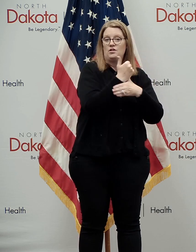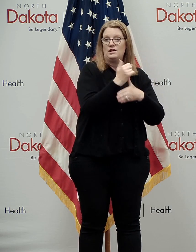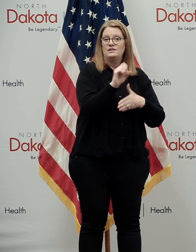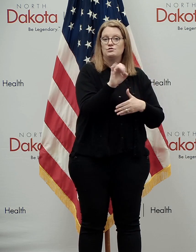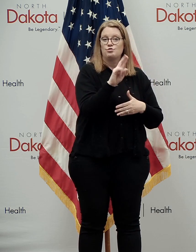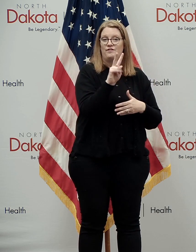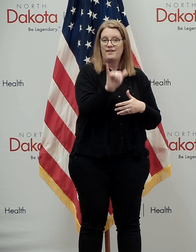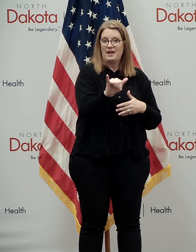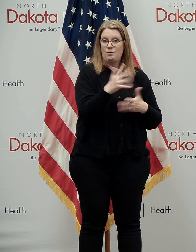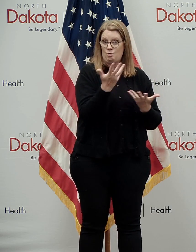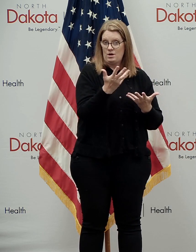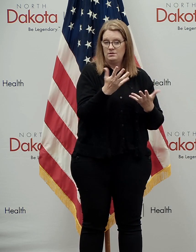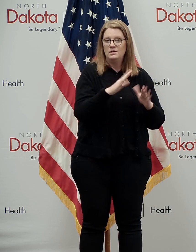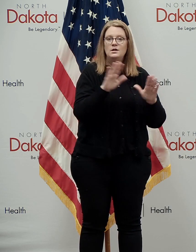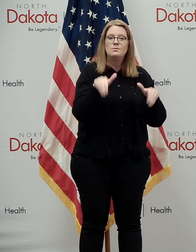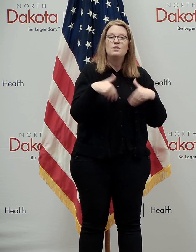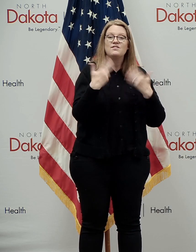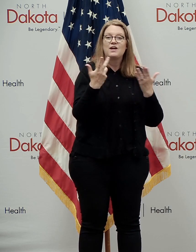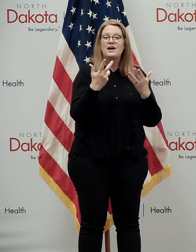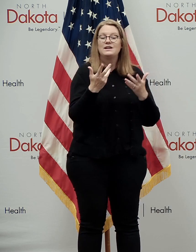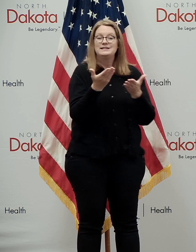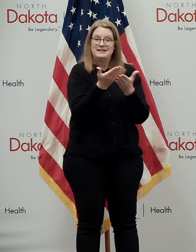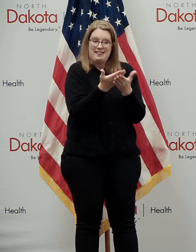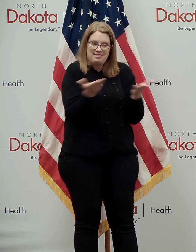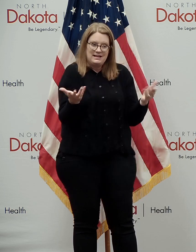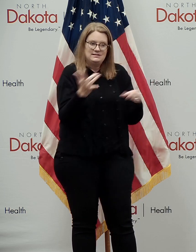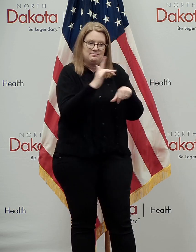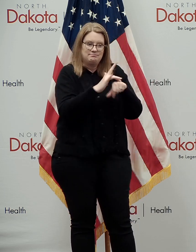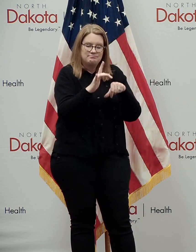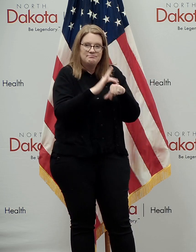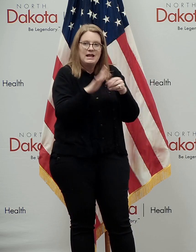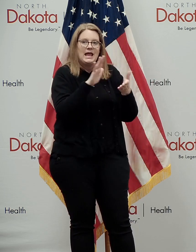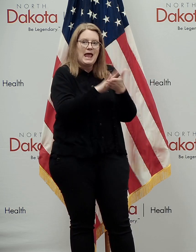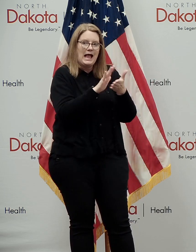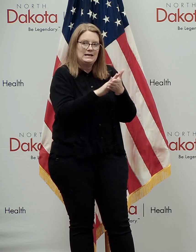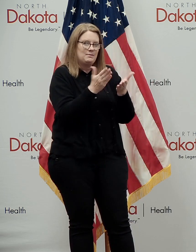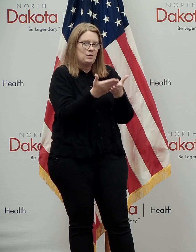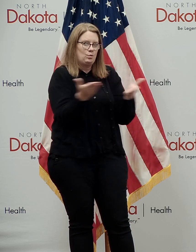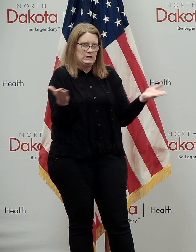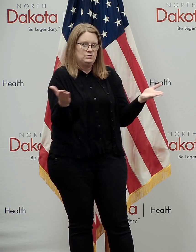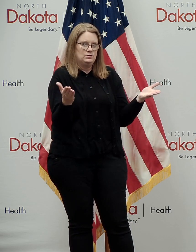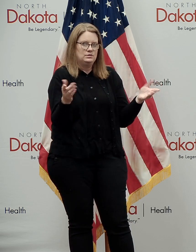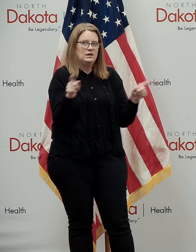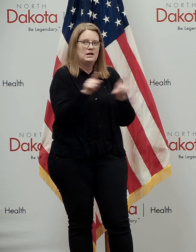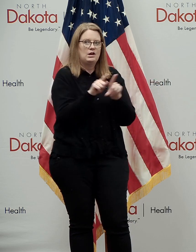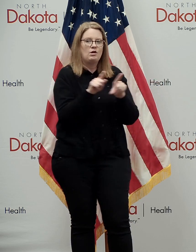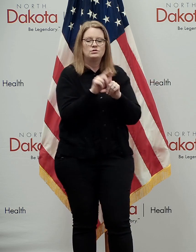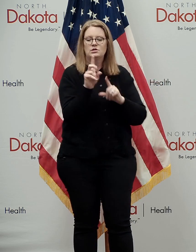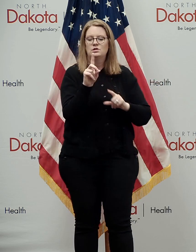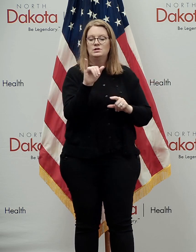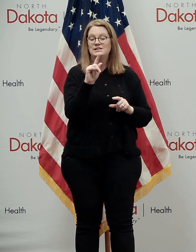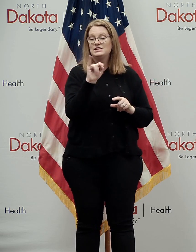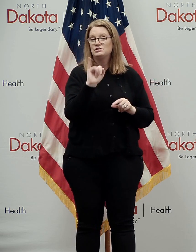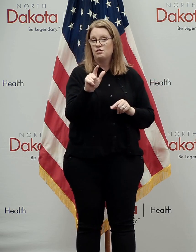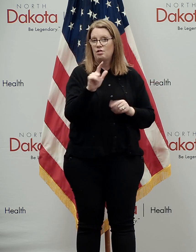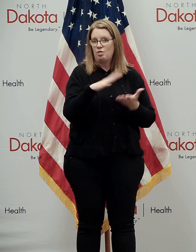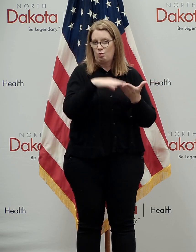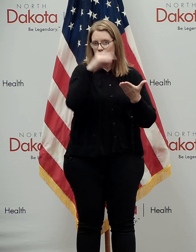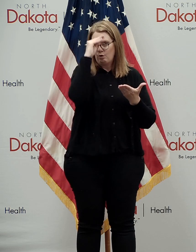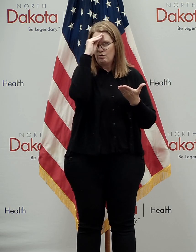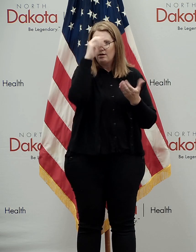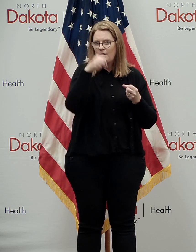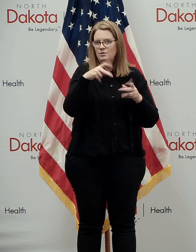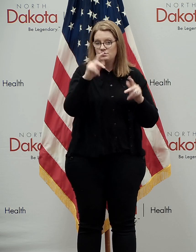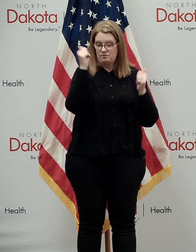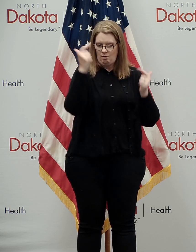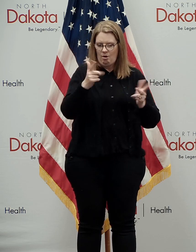survey was to provide readily available academic resources and digital learning opportunities to